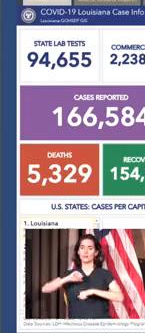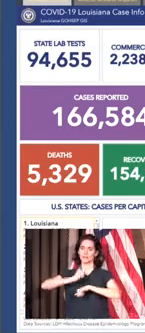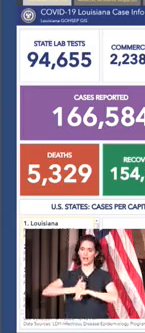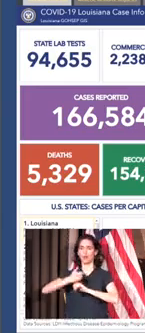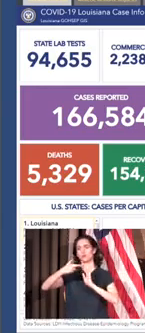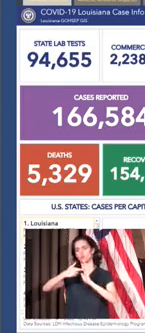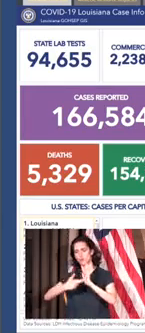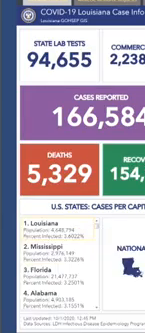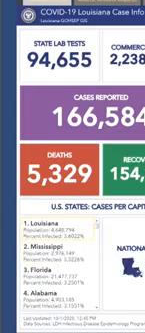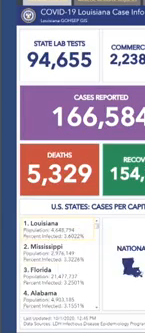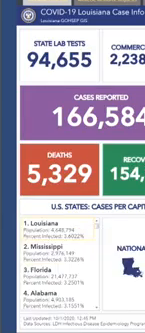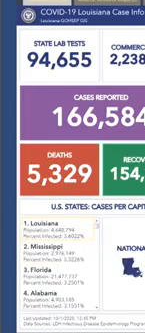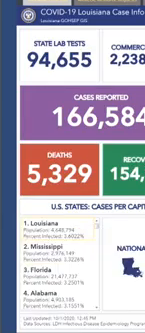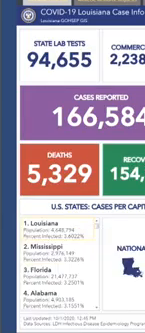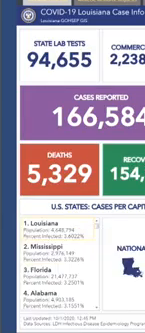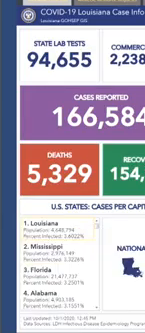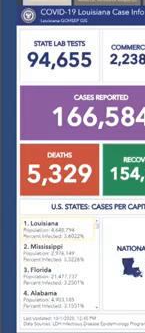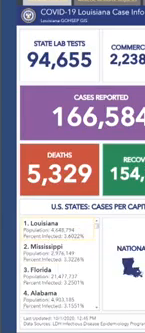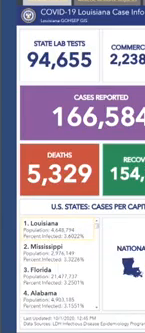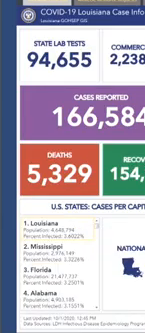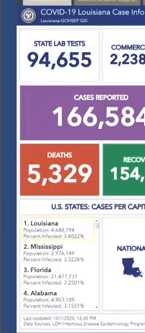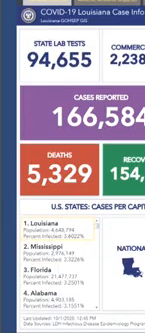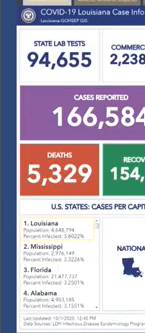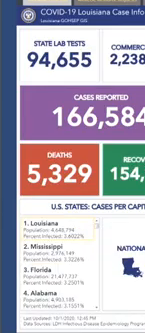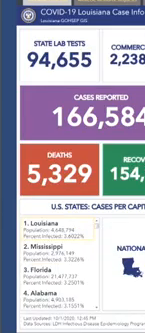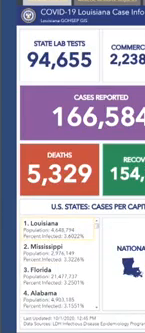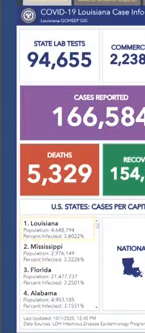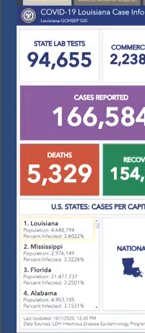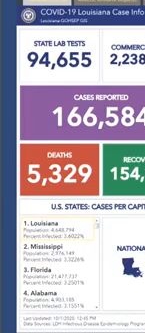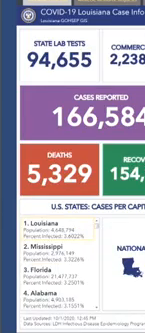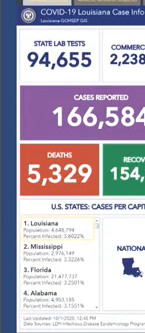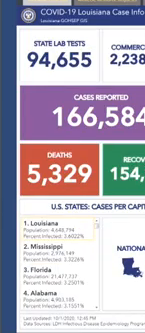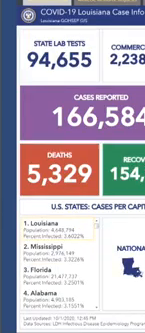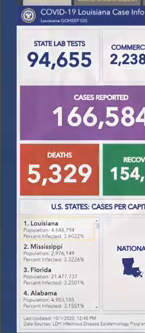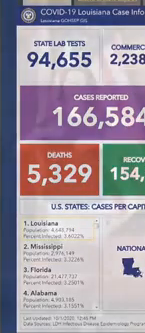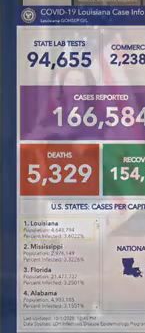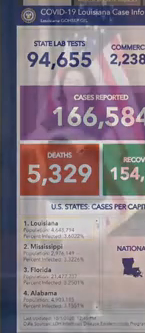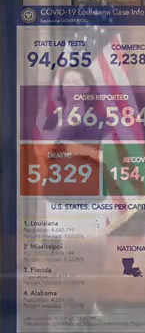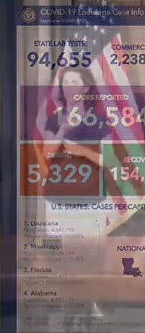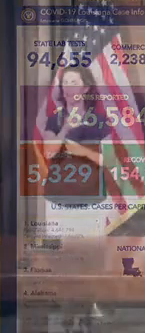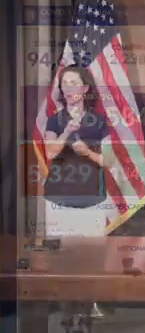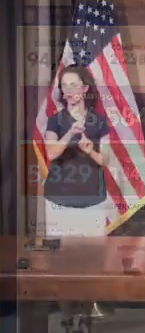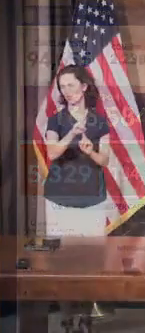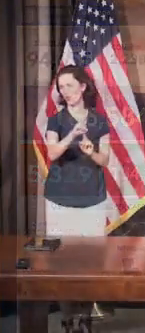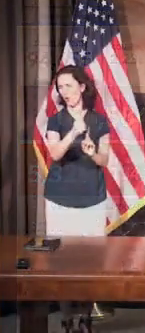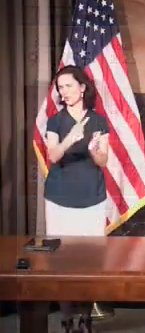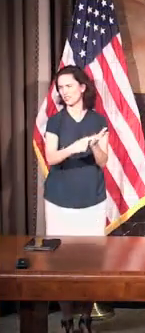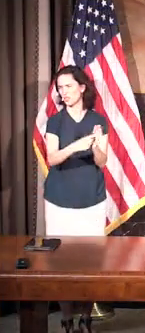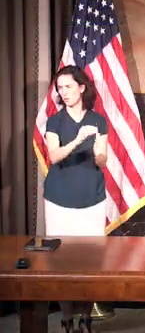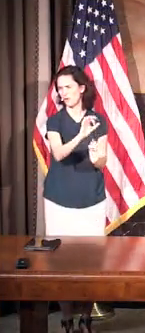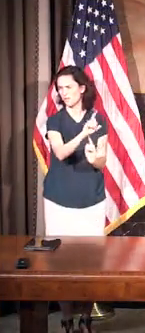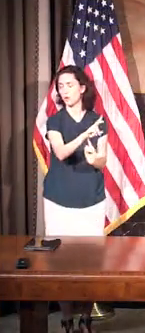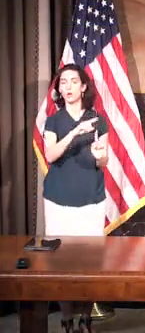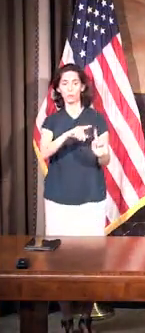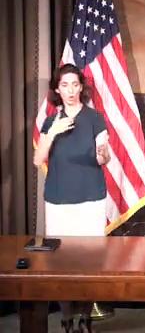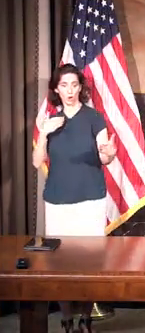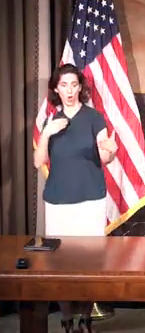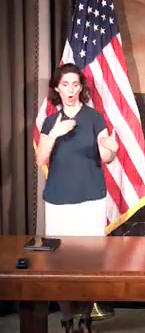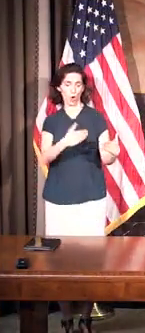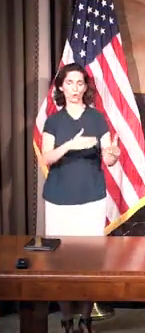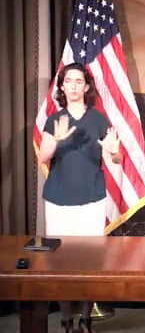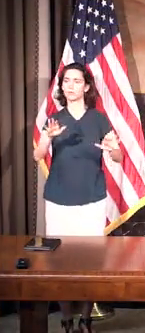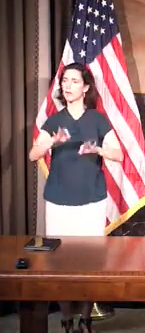I do want to encourage everybody, especially as we get into flu season, and we'll talk more about that in just a moment, to make sure that you